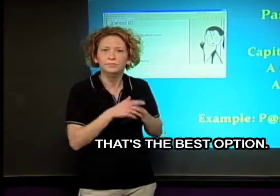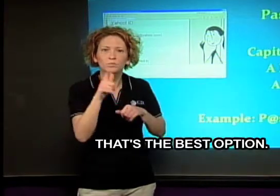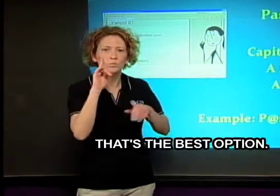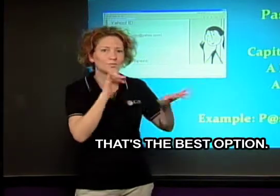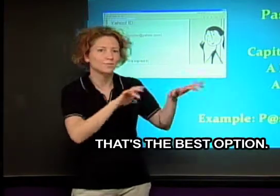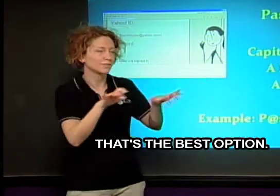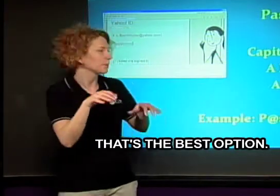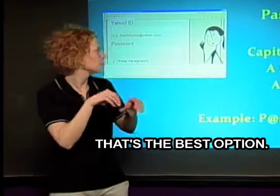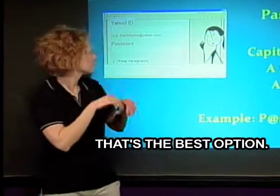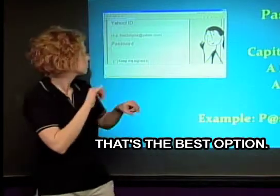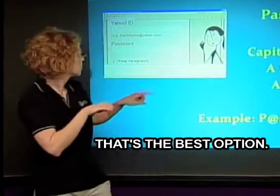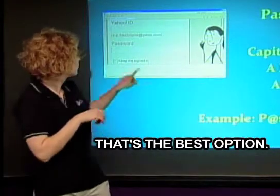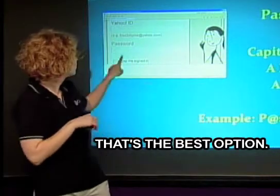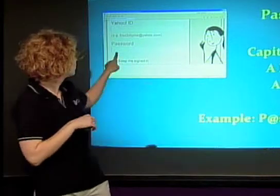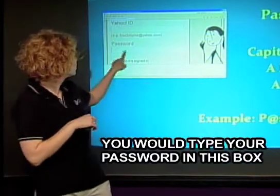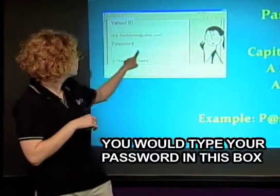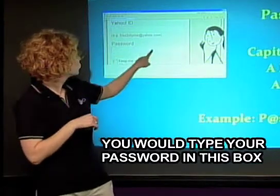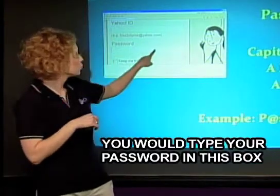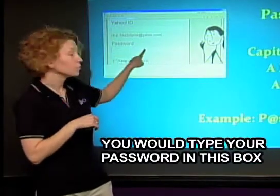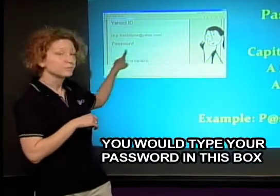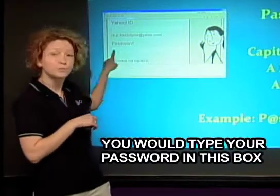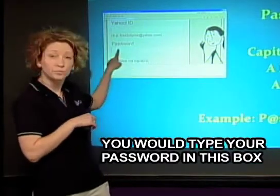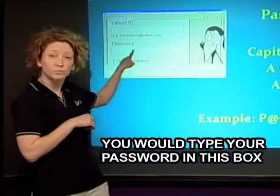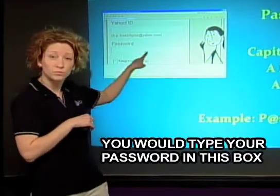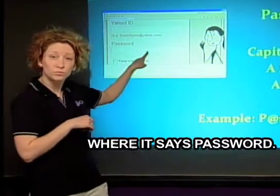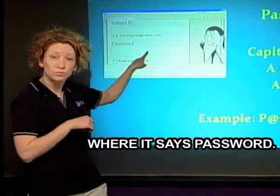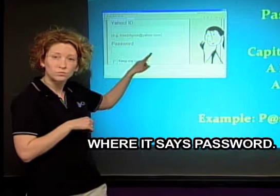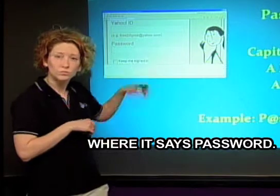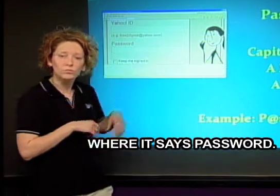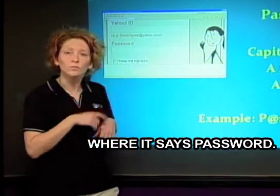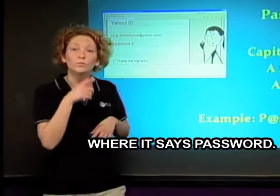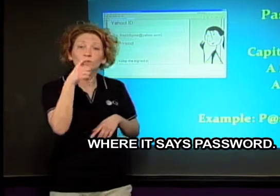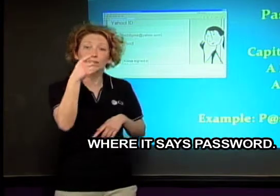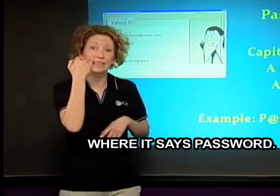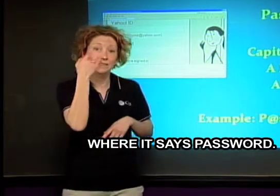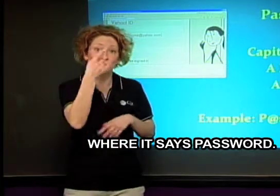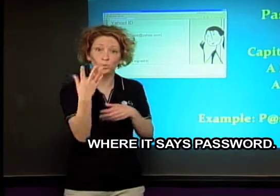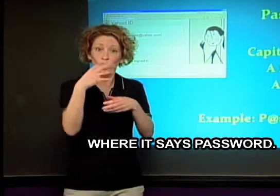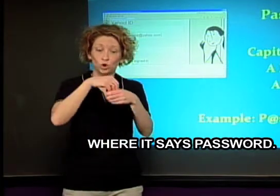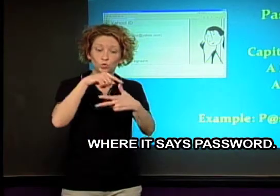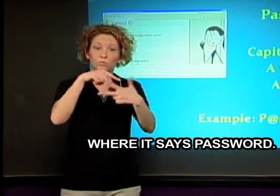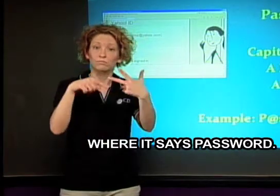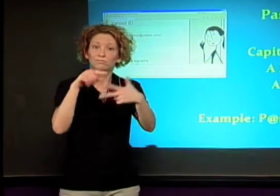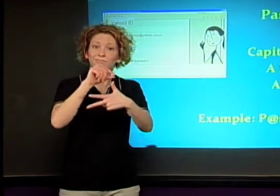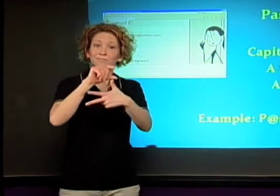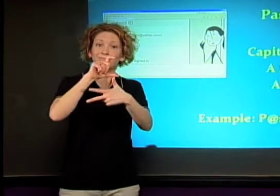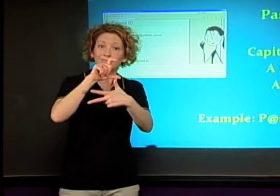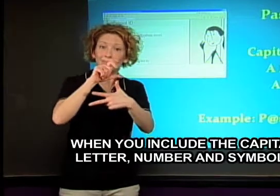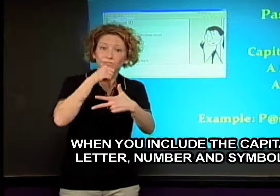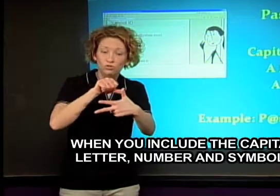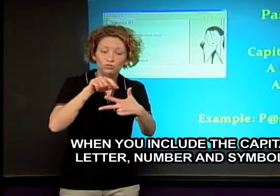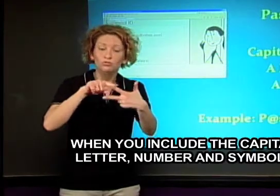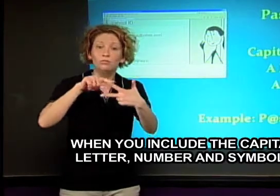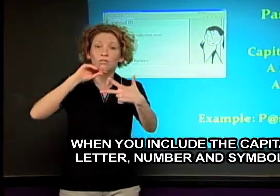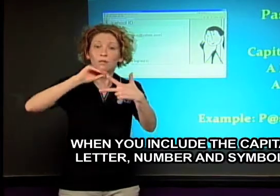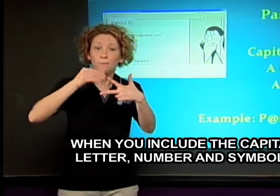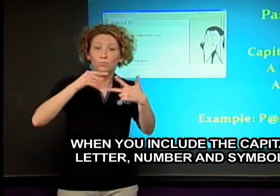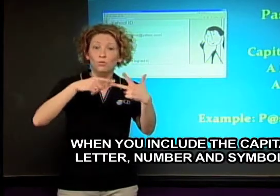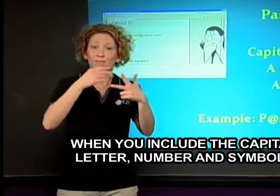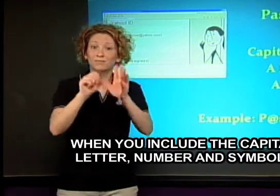That's the best option. You would type your password in this block where it says passwords. When you include the capital letter,